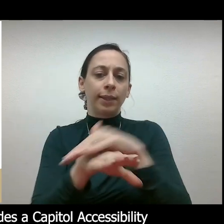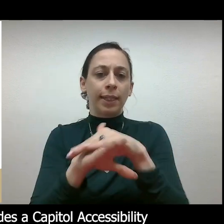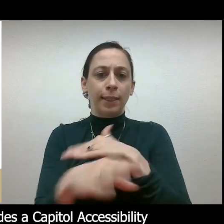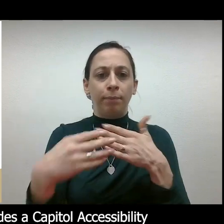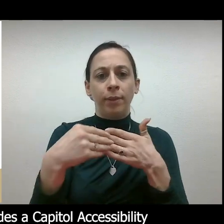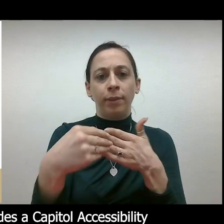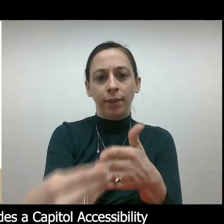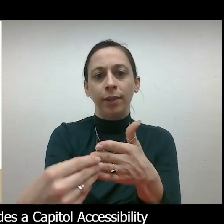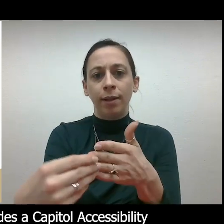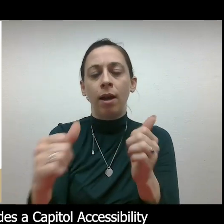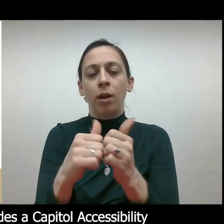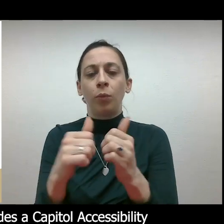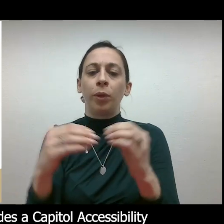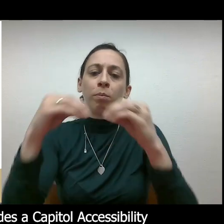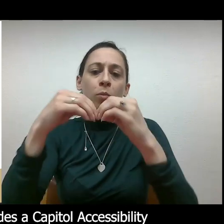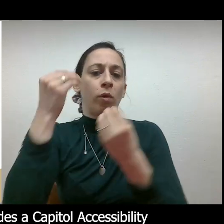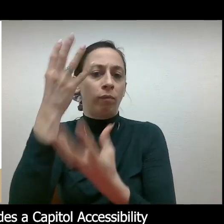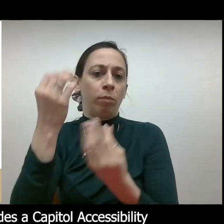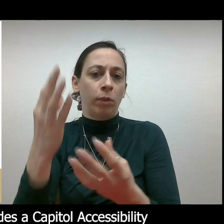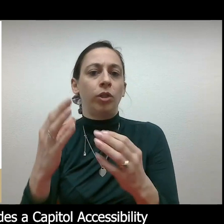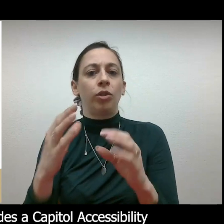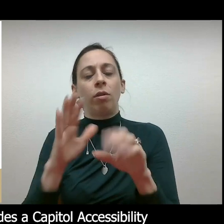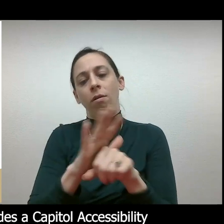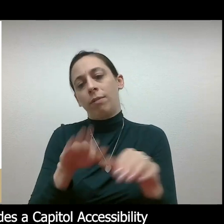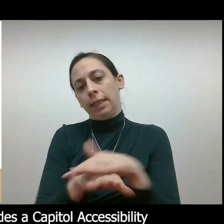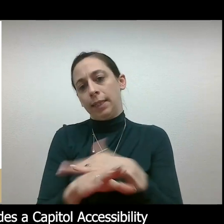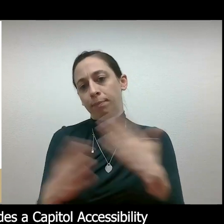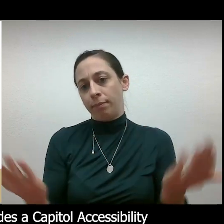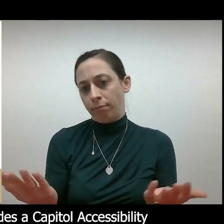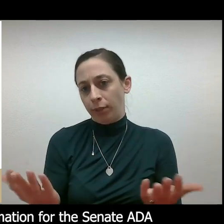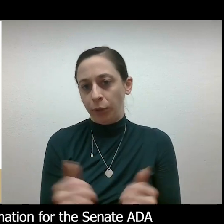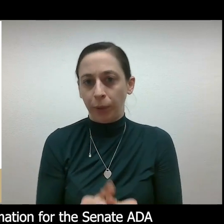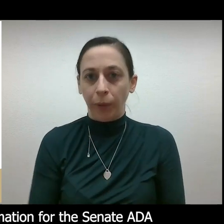on accessibility here at the Capitol.